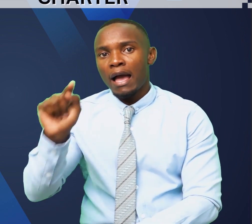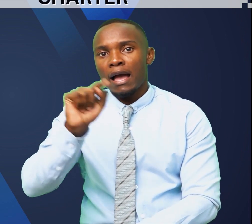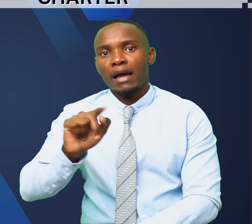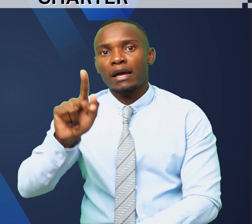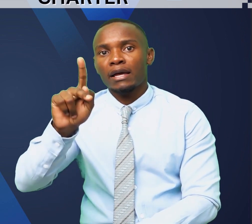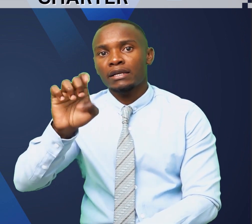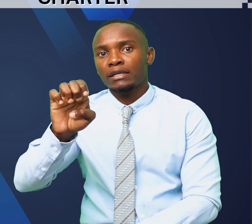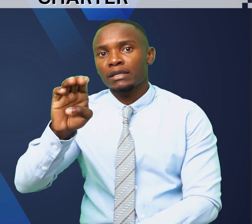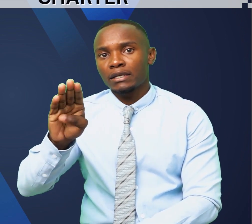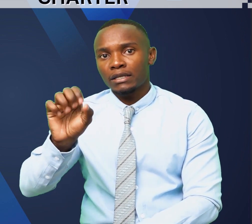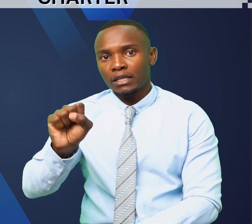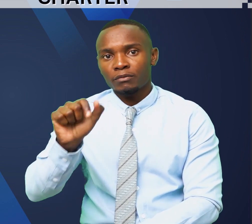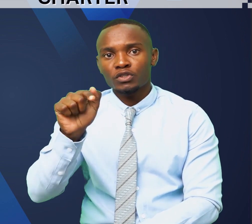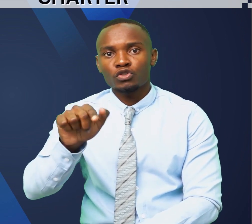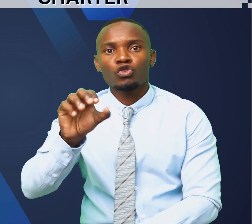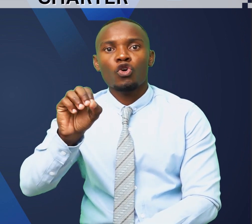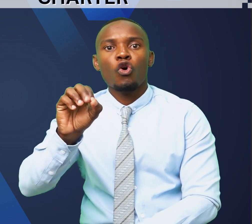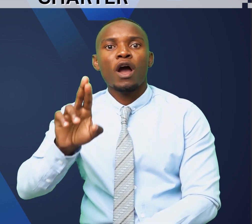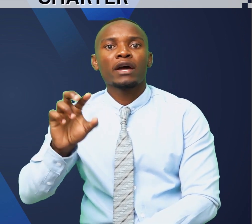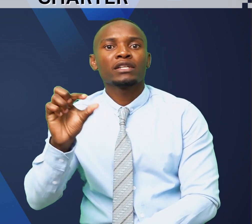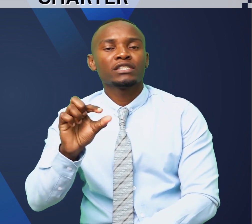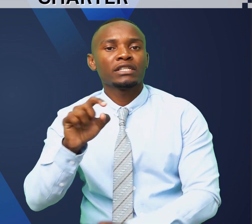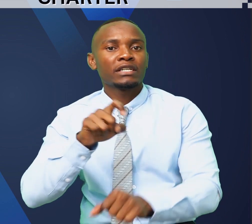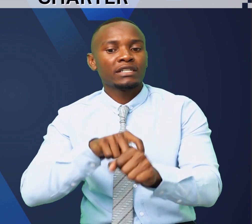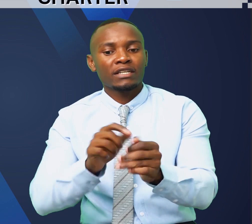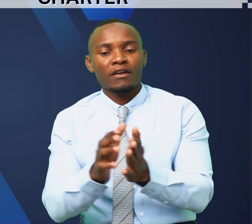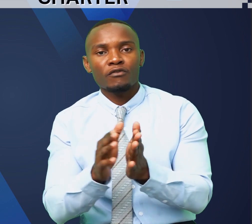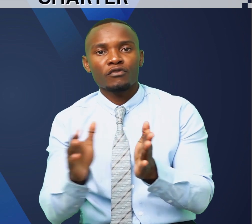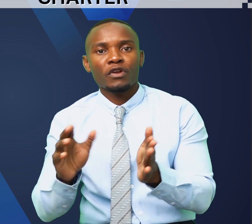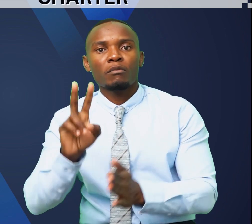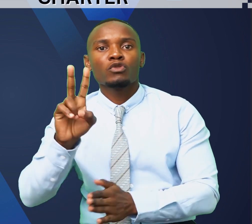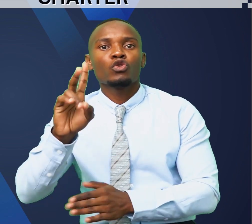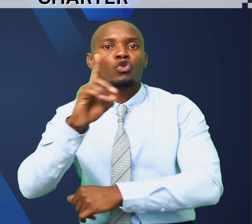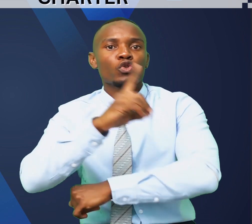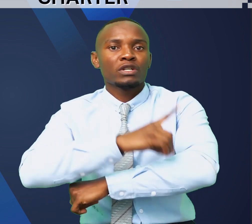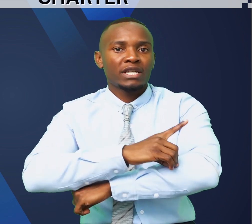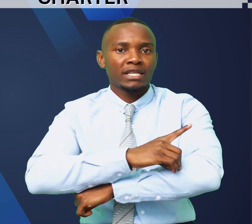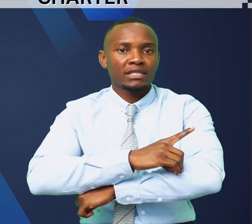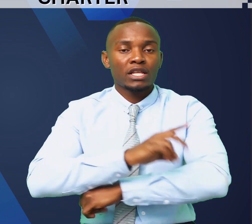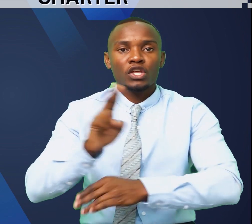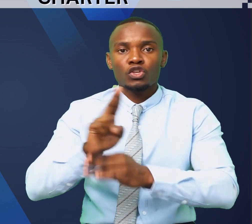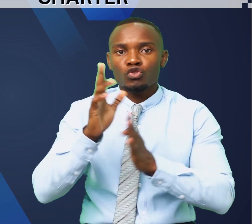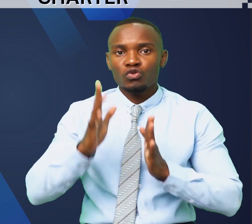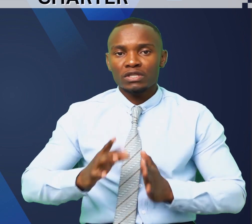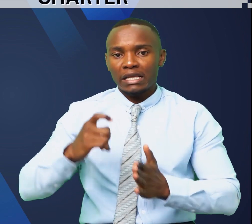nqimembership@kebs.org. Timeline, 2 days. User charges, nil.